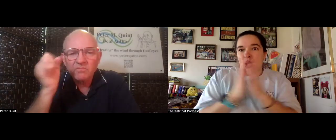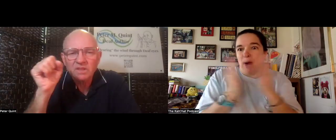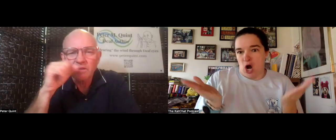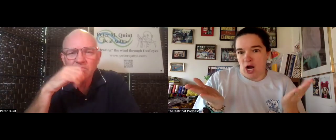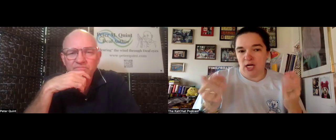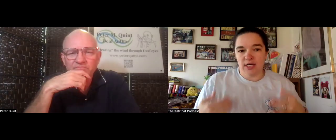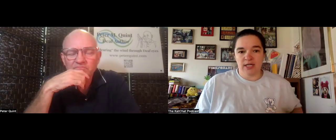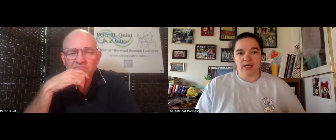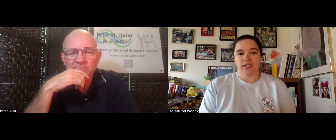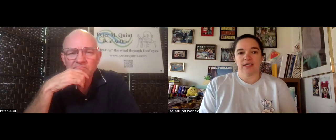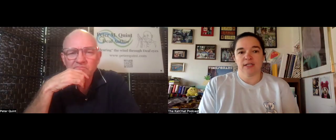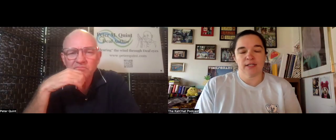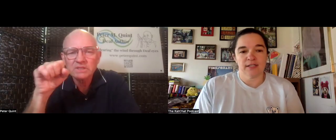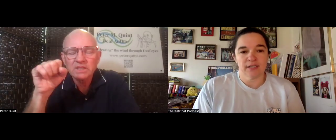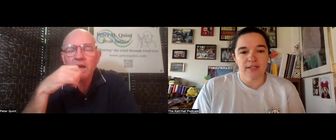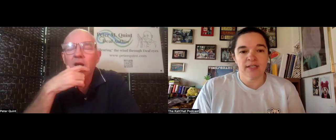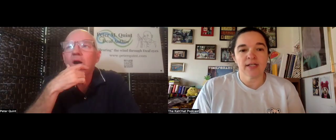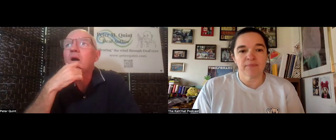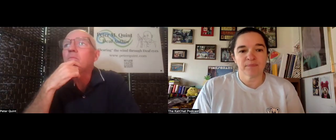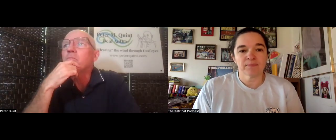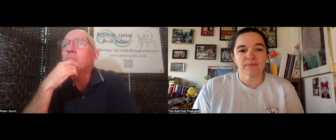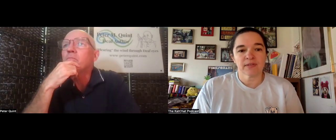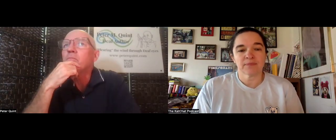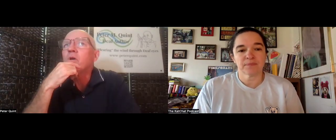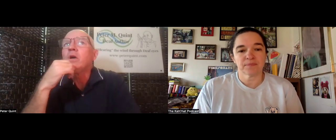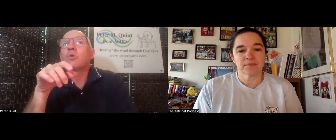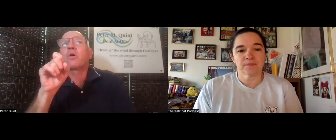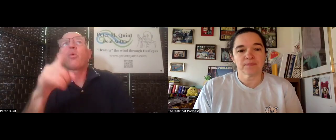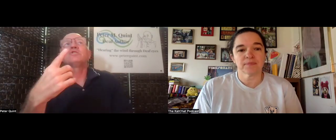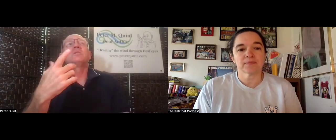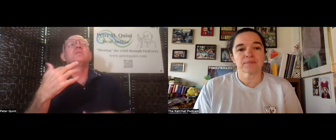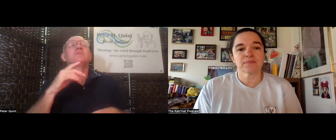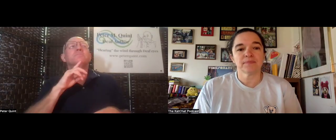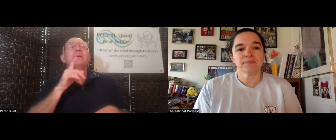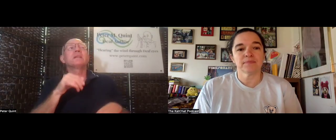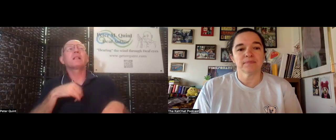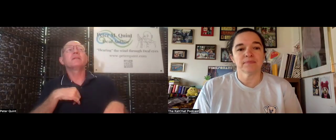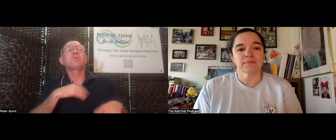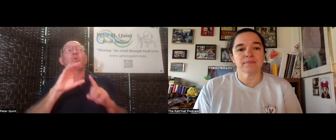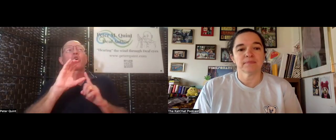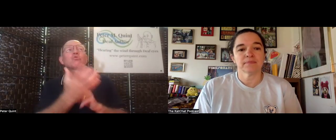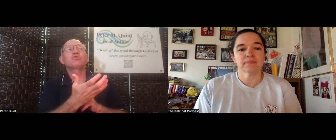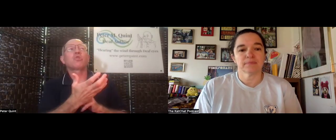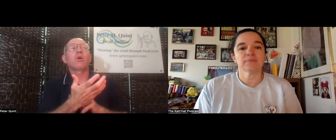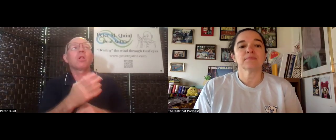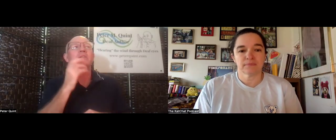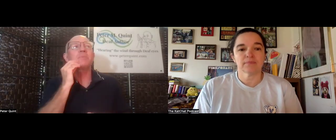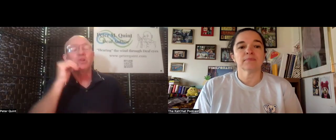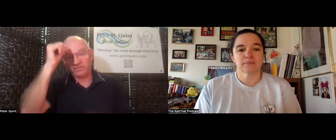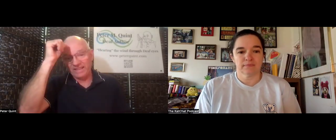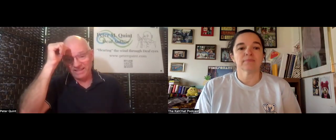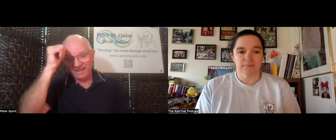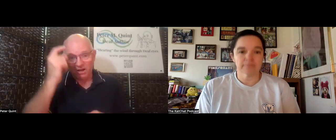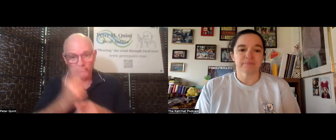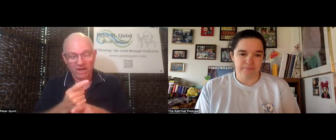inspiration for your book. yeah. So the question is basically so cultural